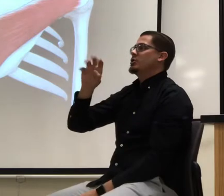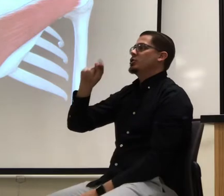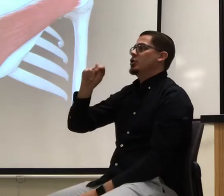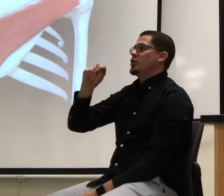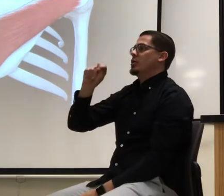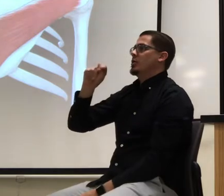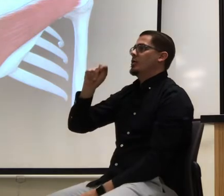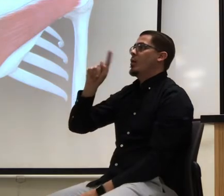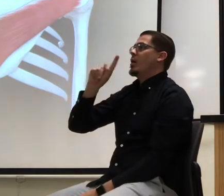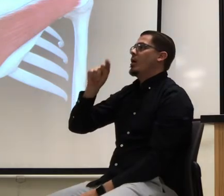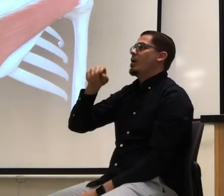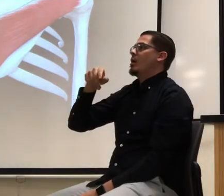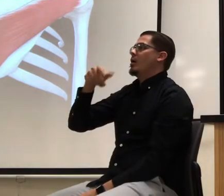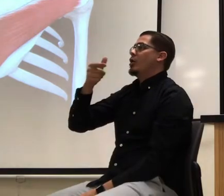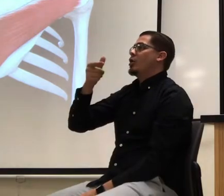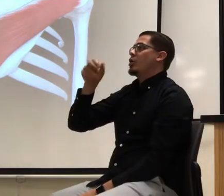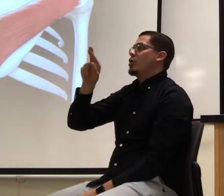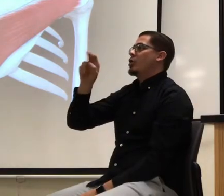So